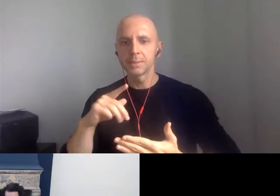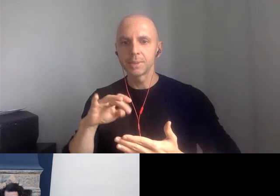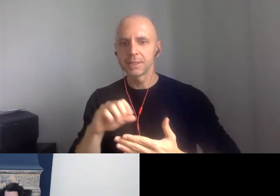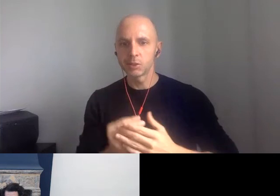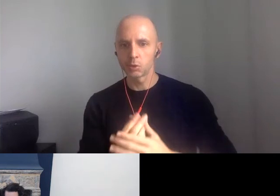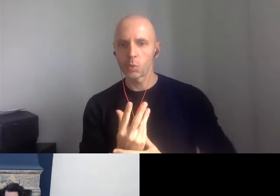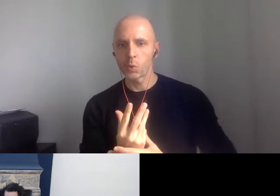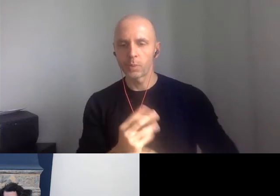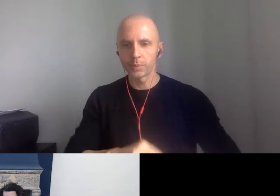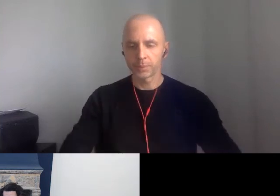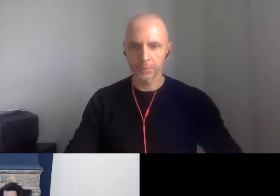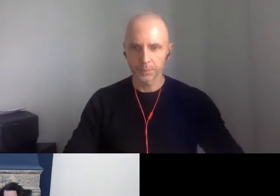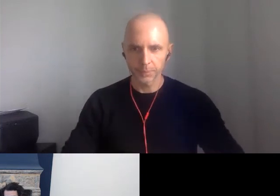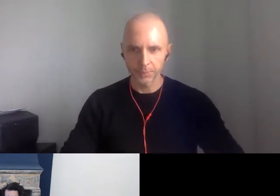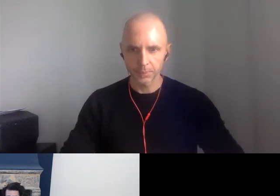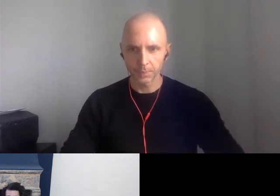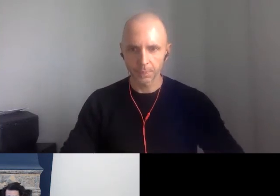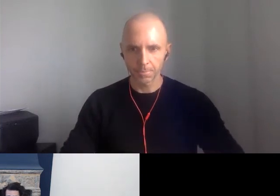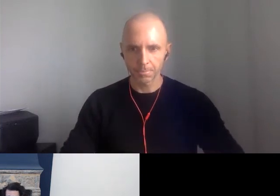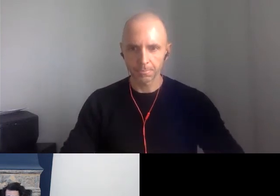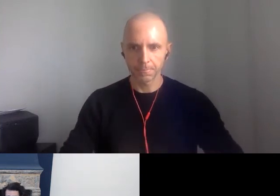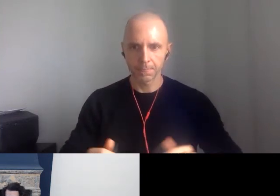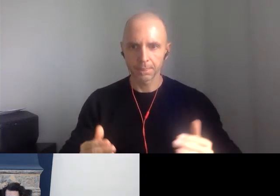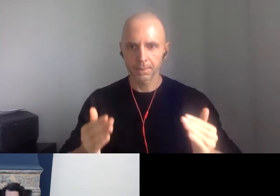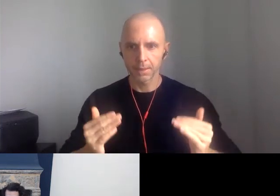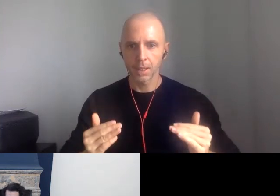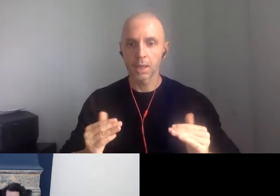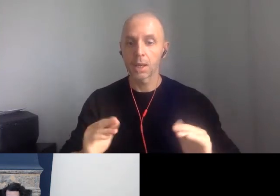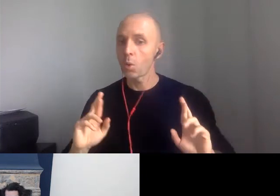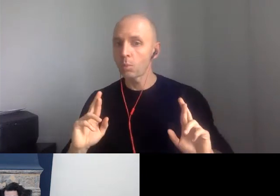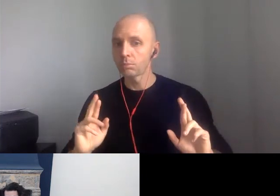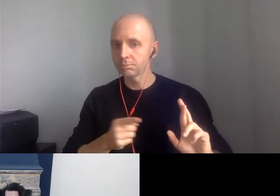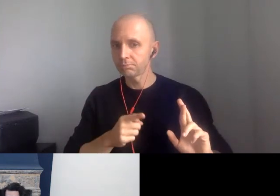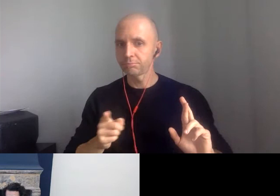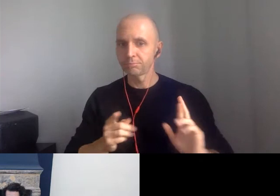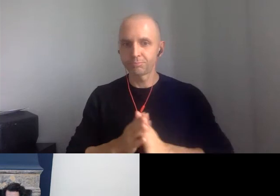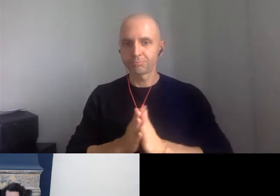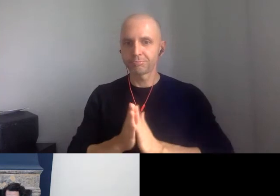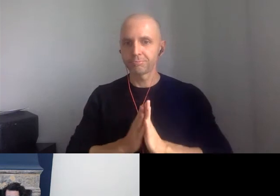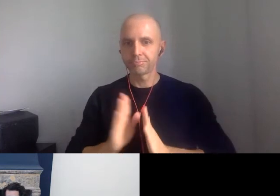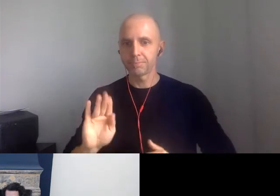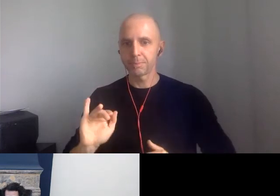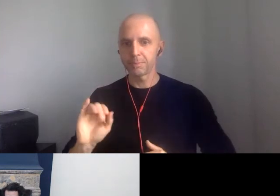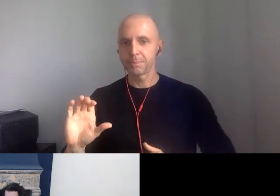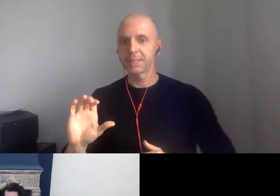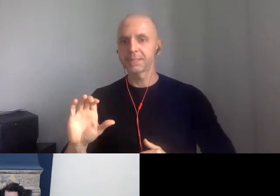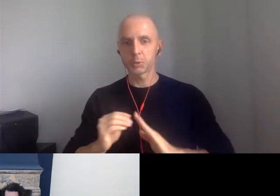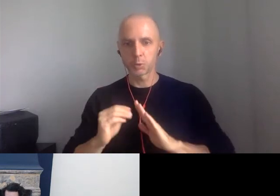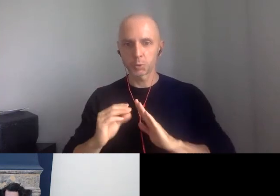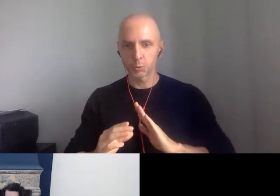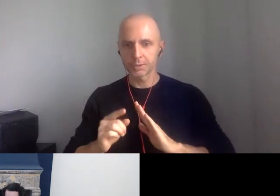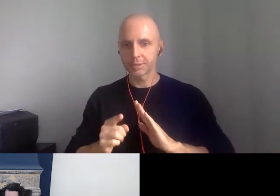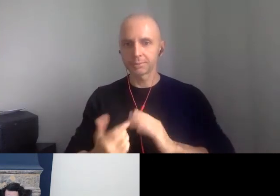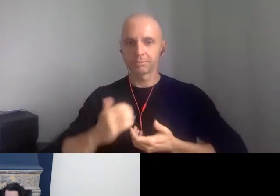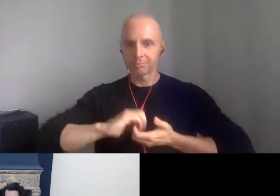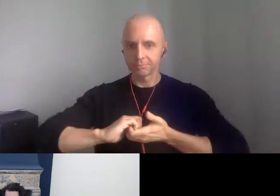surveys. We hope to work with the BISC students undertaking this work, then recording their findings and carrying out surveys to